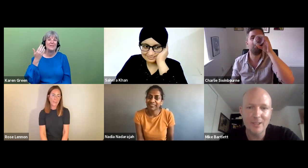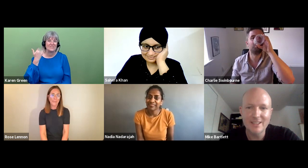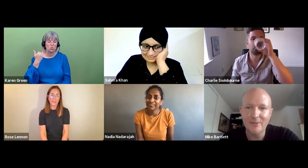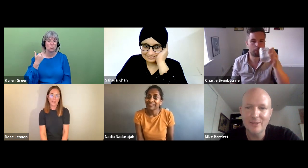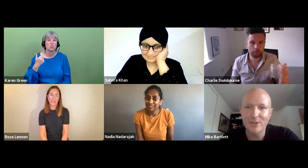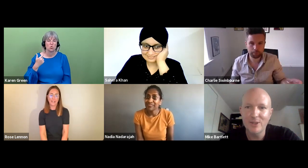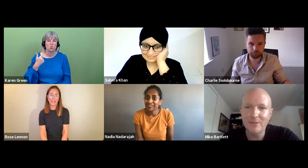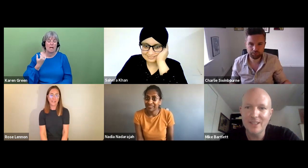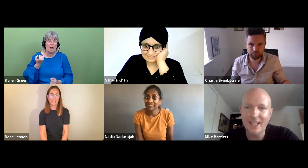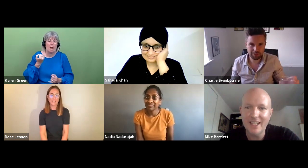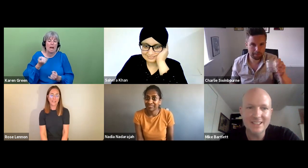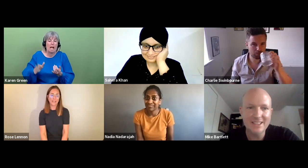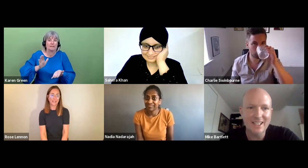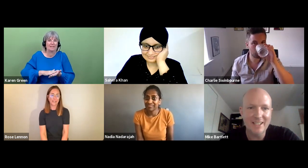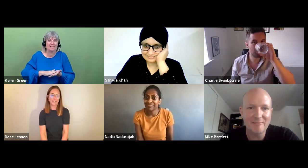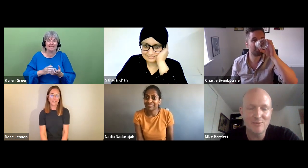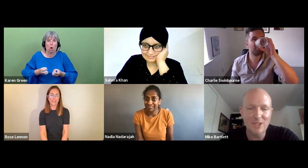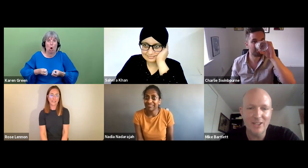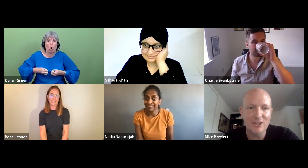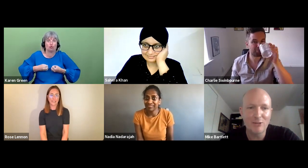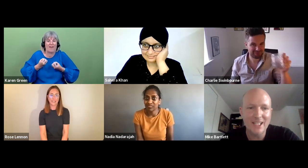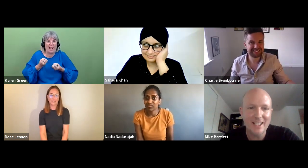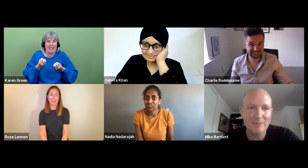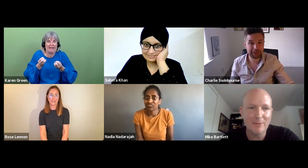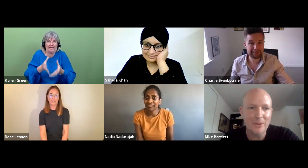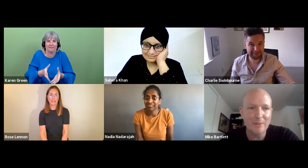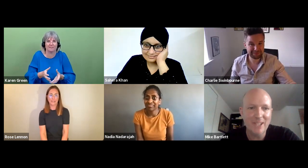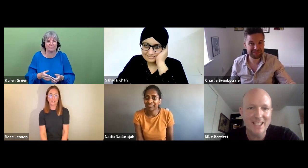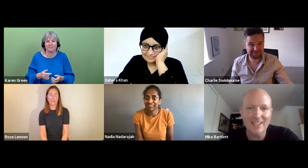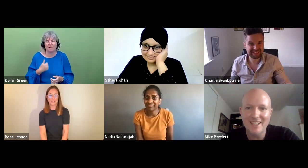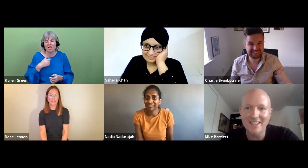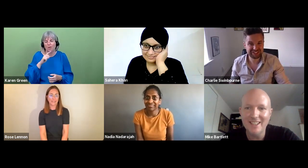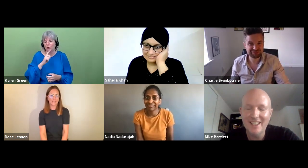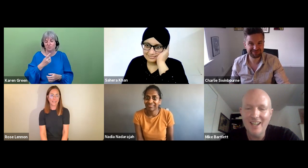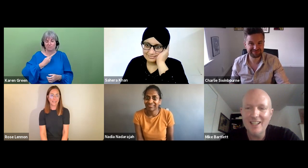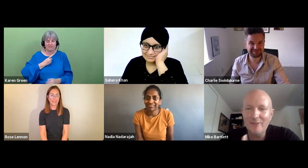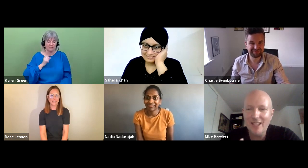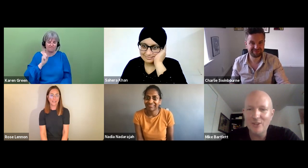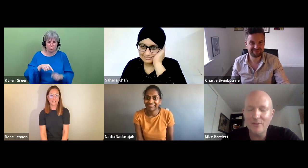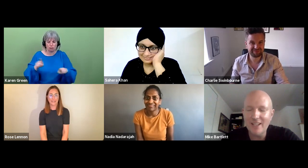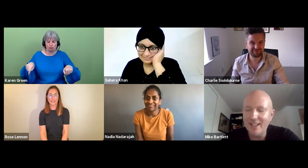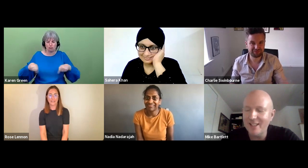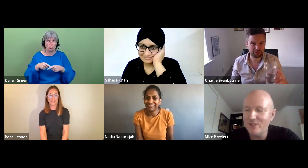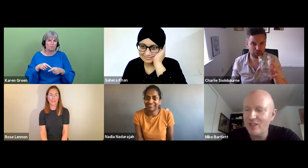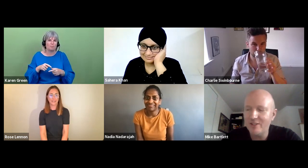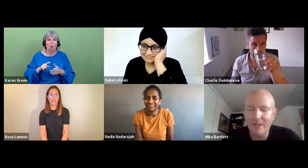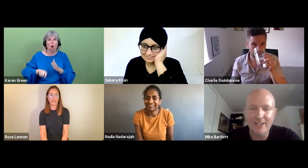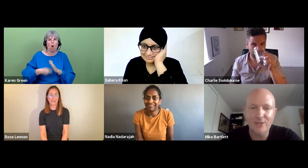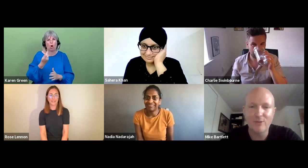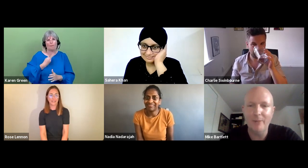myself in a room for days, and then, you know, the 3 days before the deadline, and I'd love that sort of, I think I was charged by that sort of